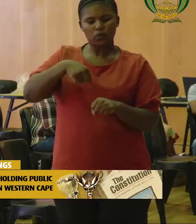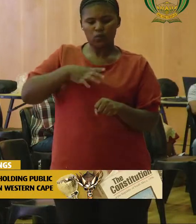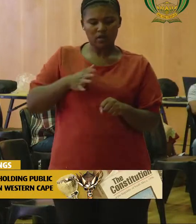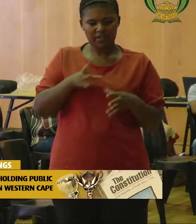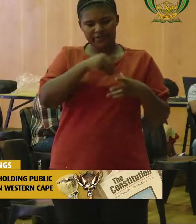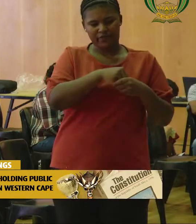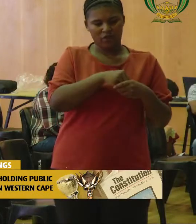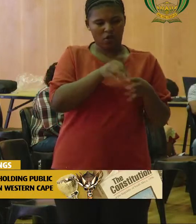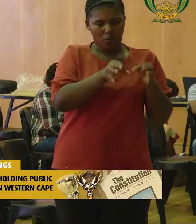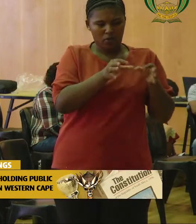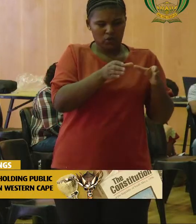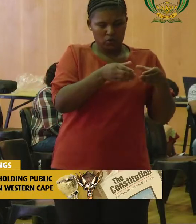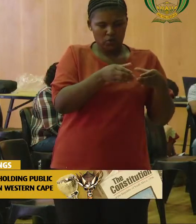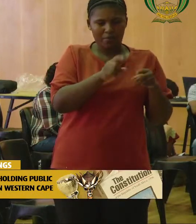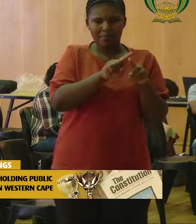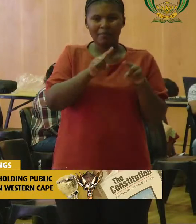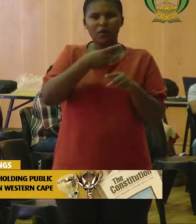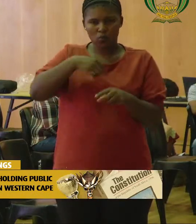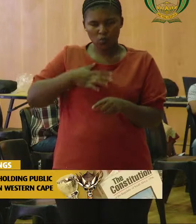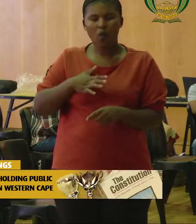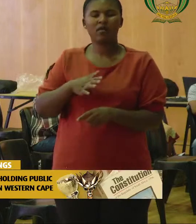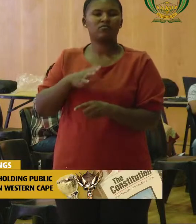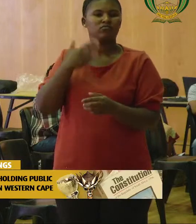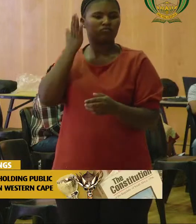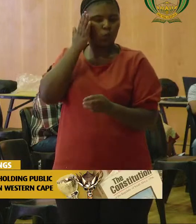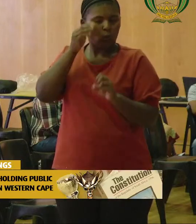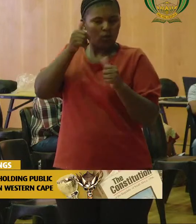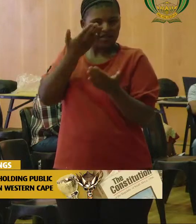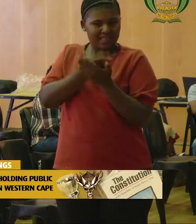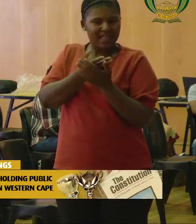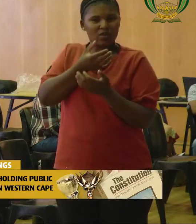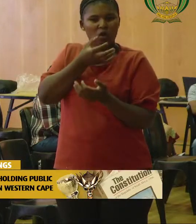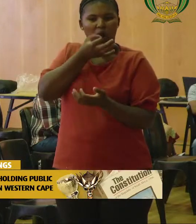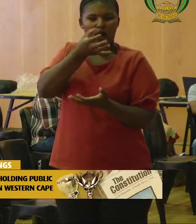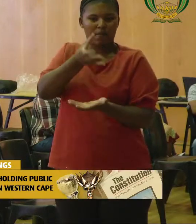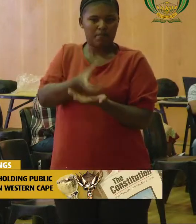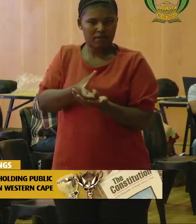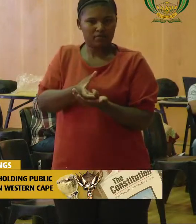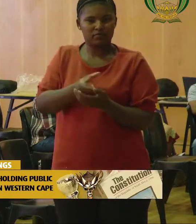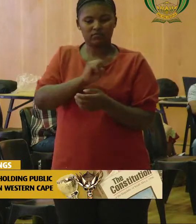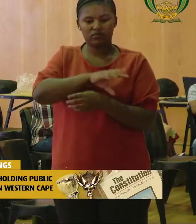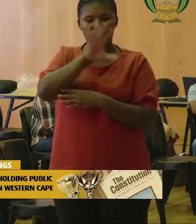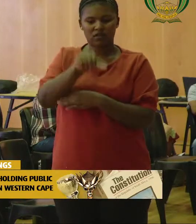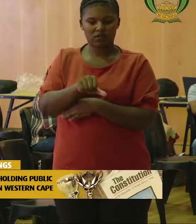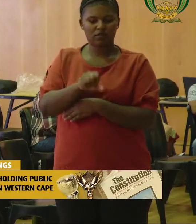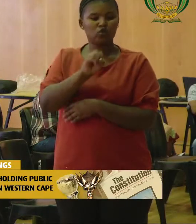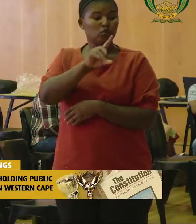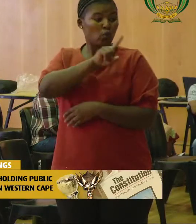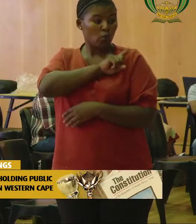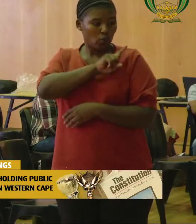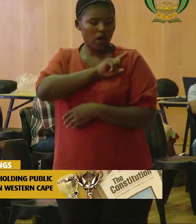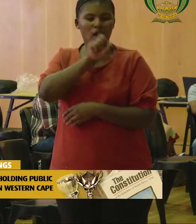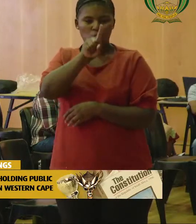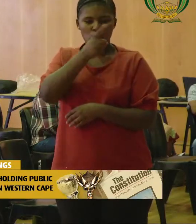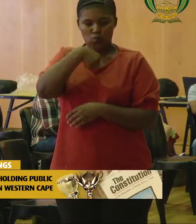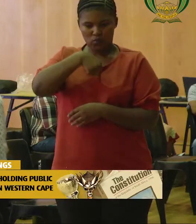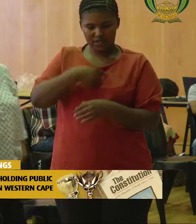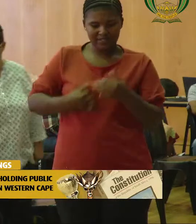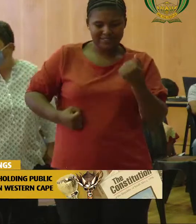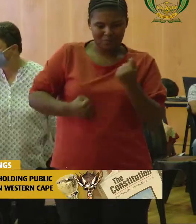party, but we do want to have a say of what is happening in our country. So that is why we say we